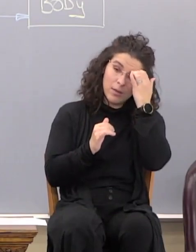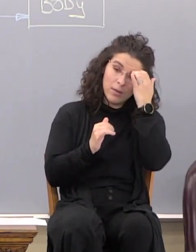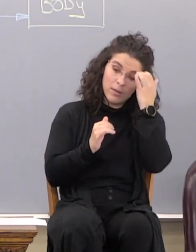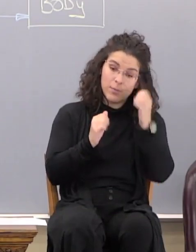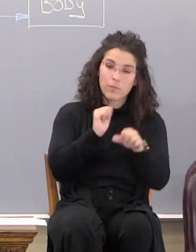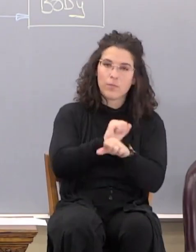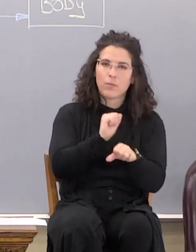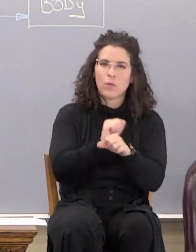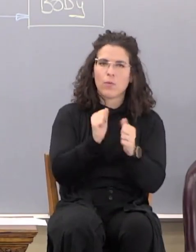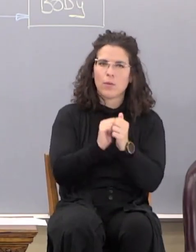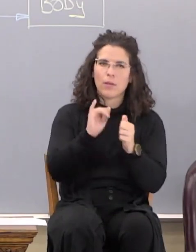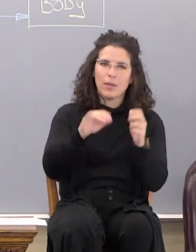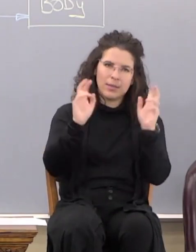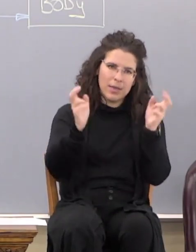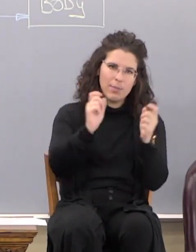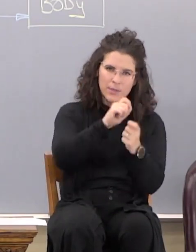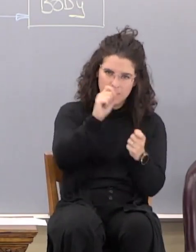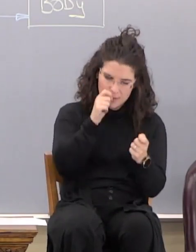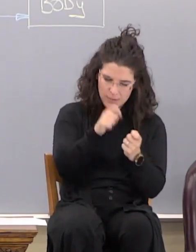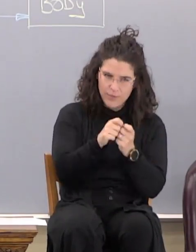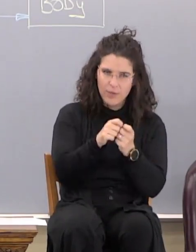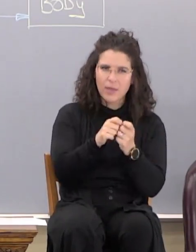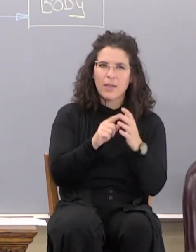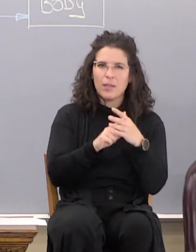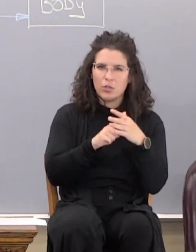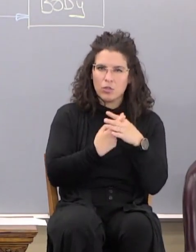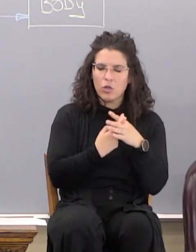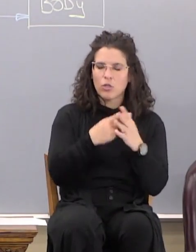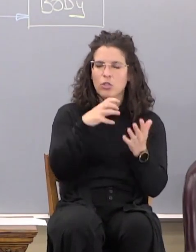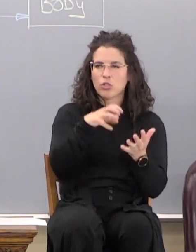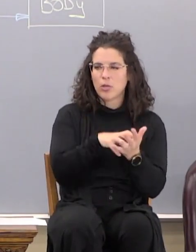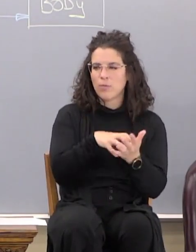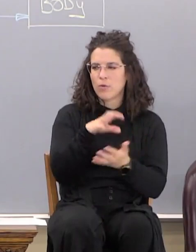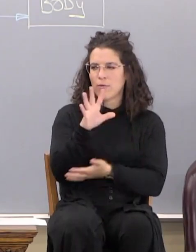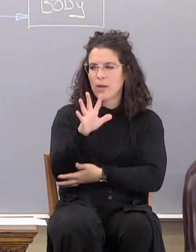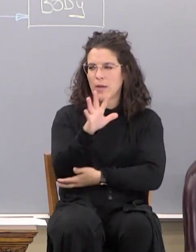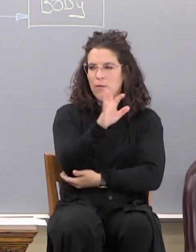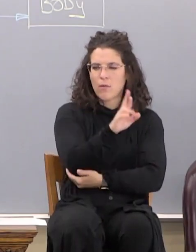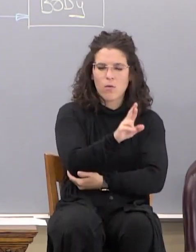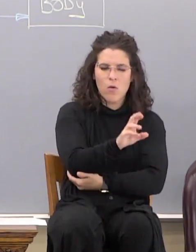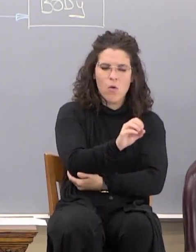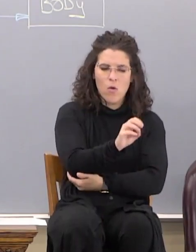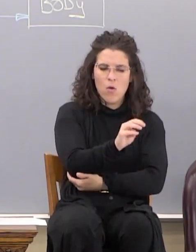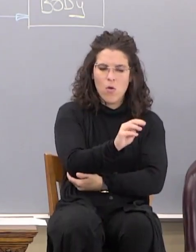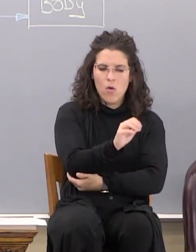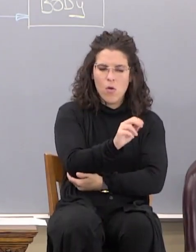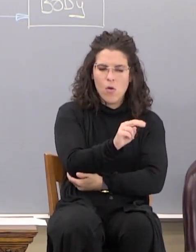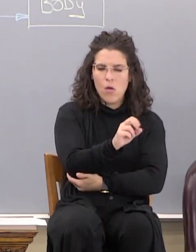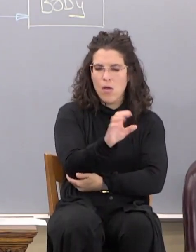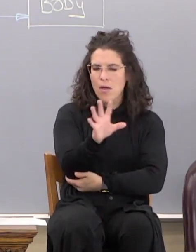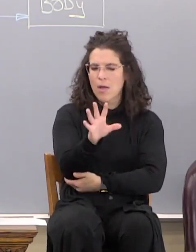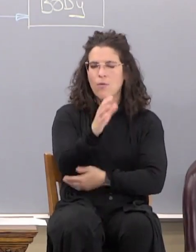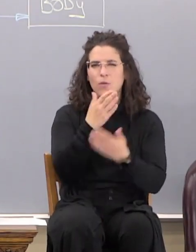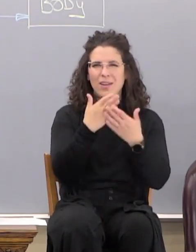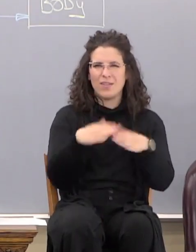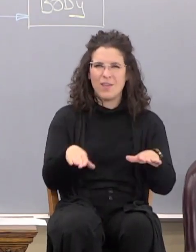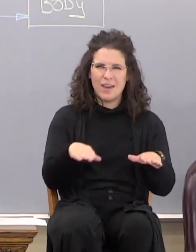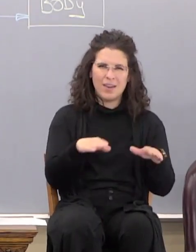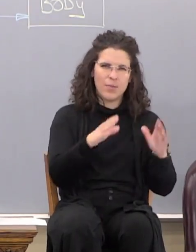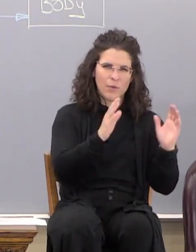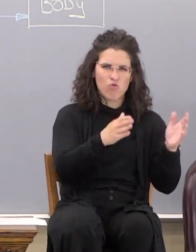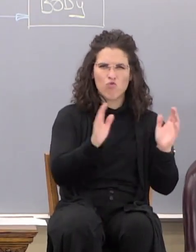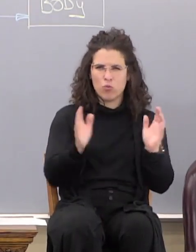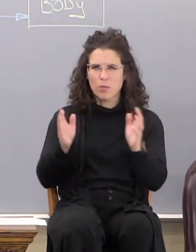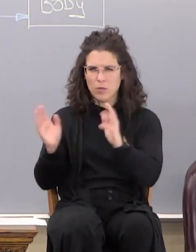issue specifically. It starts in chapter 5. Romans, you can divide Romans up into sections. The